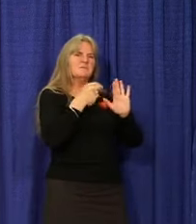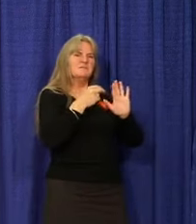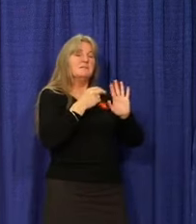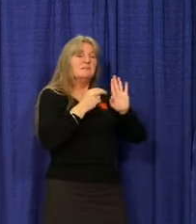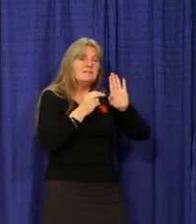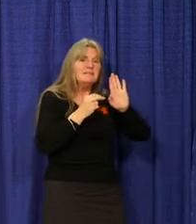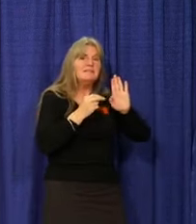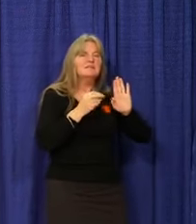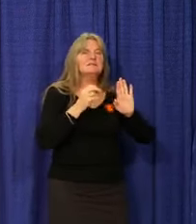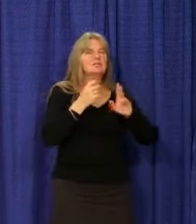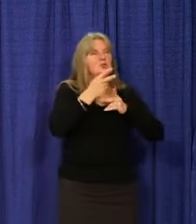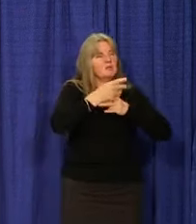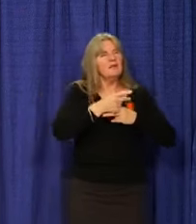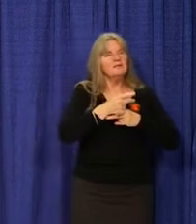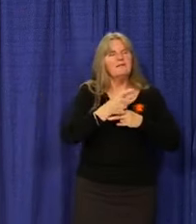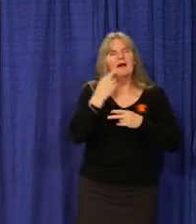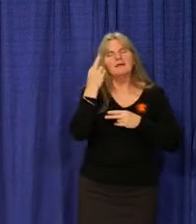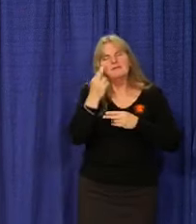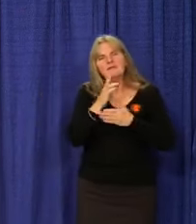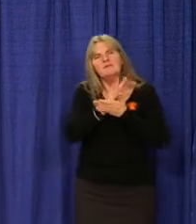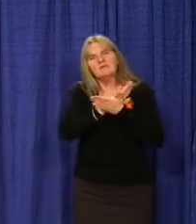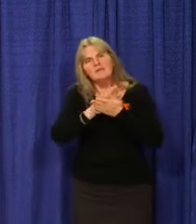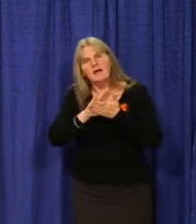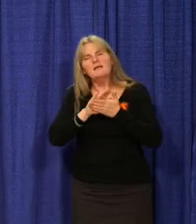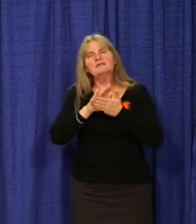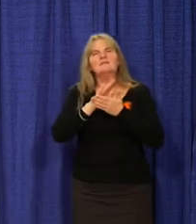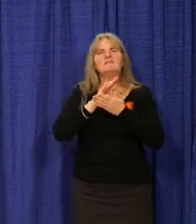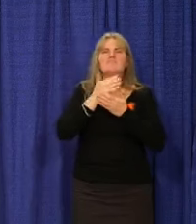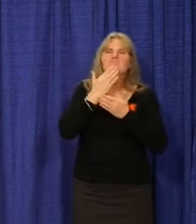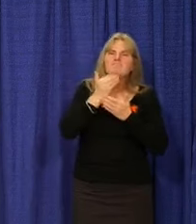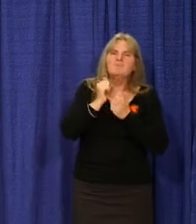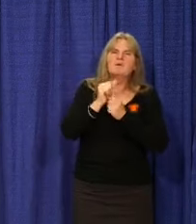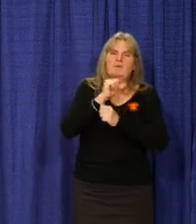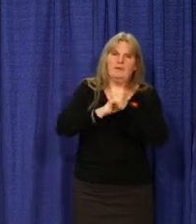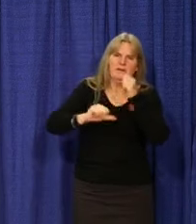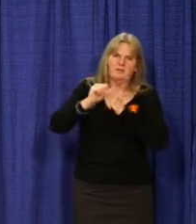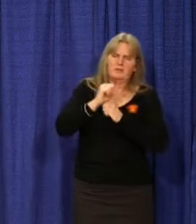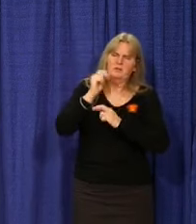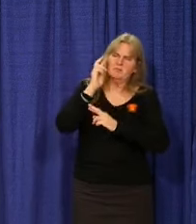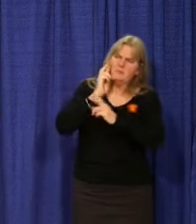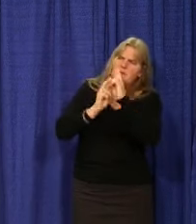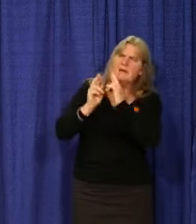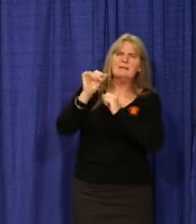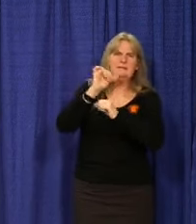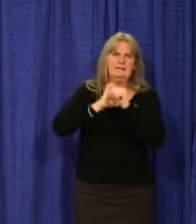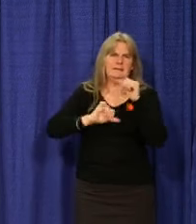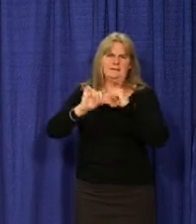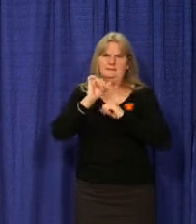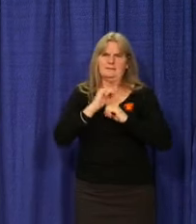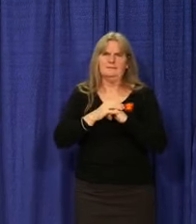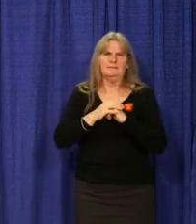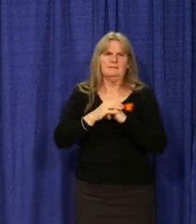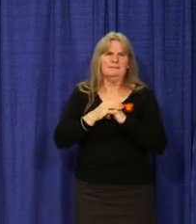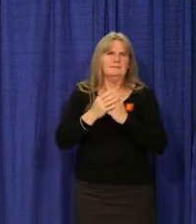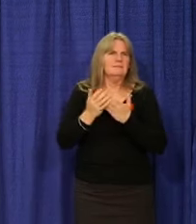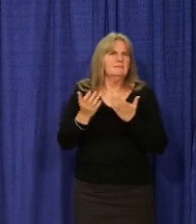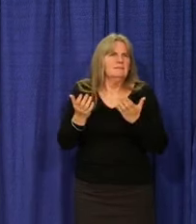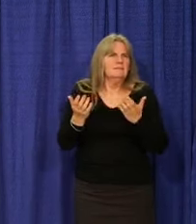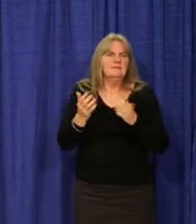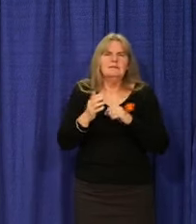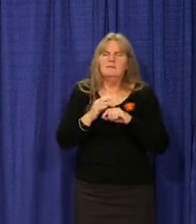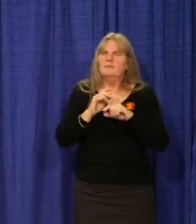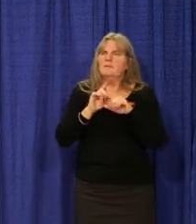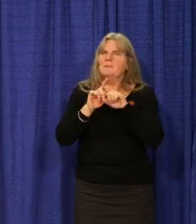number one, we be kind and gentle with each other and try to be respectful around the realities, but